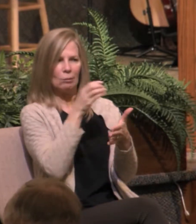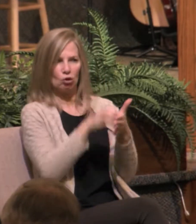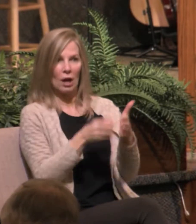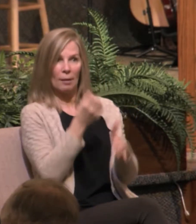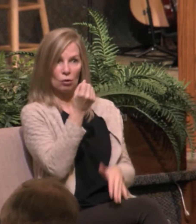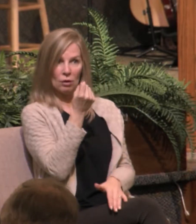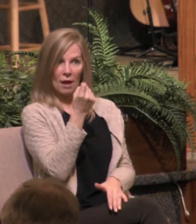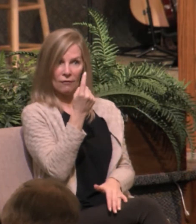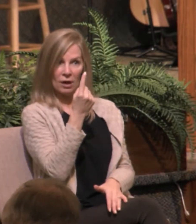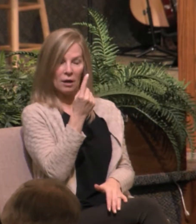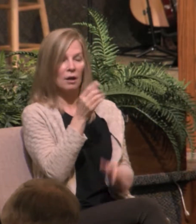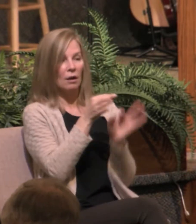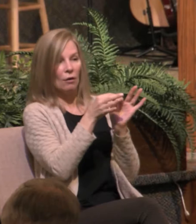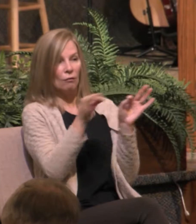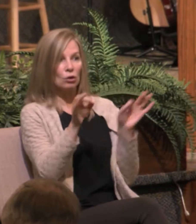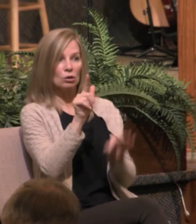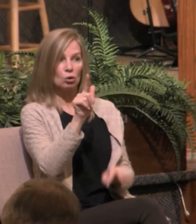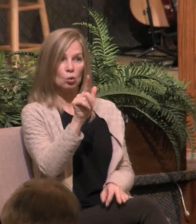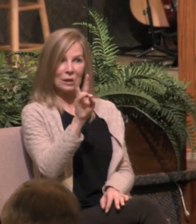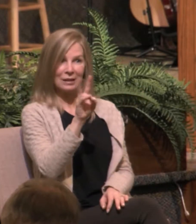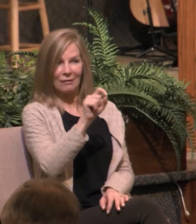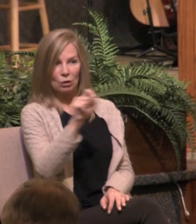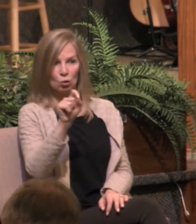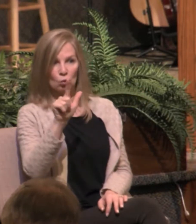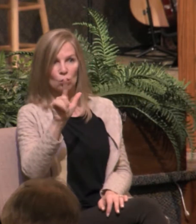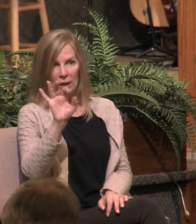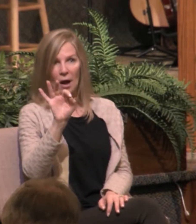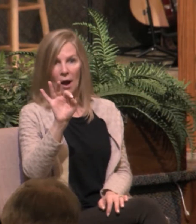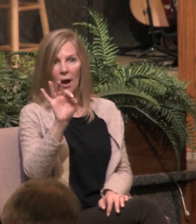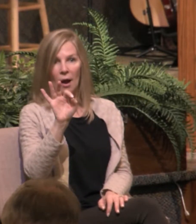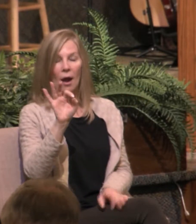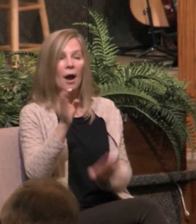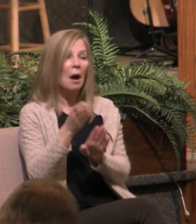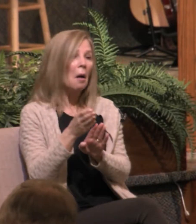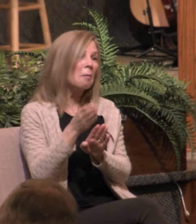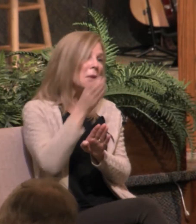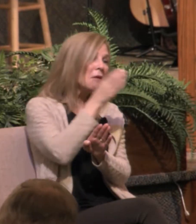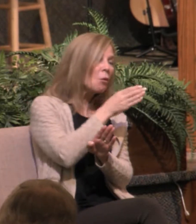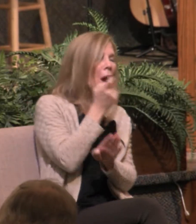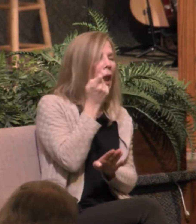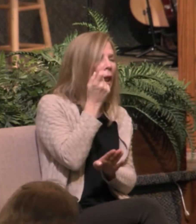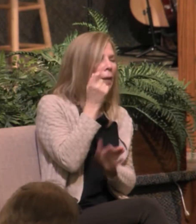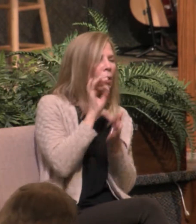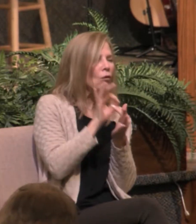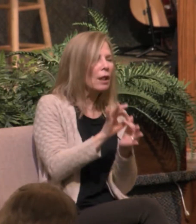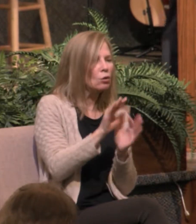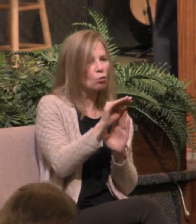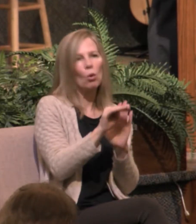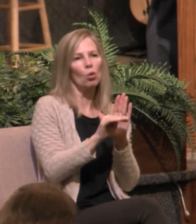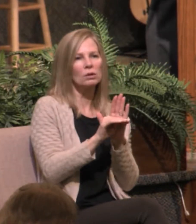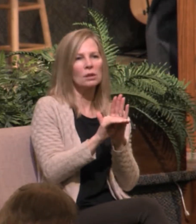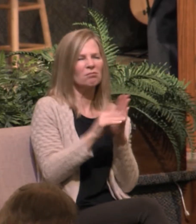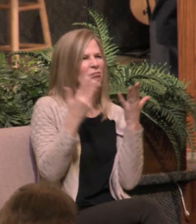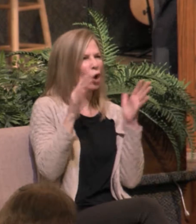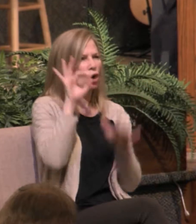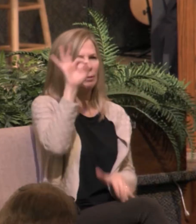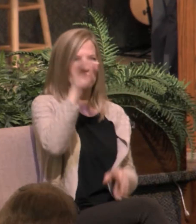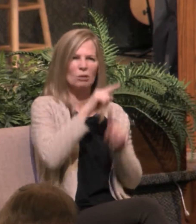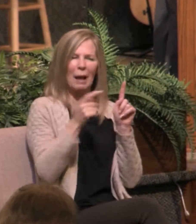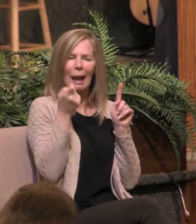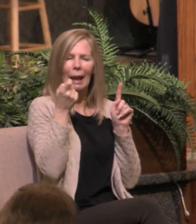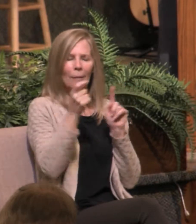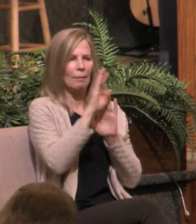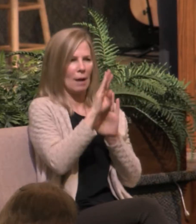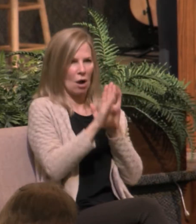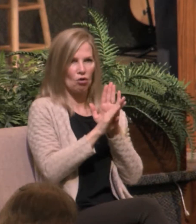verses 27 to 29, but there's a little bit before that about Moses. Now, I've preached on this, but I want to give a little background before we